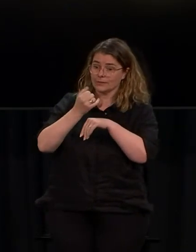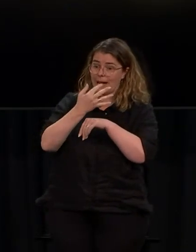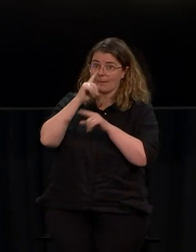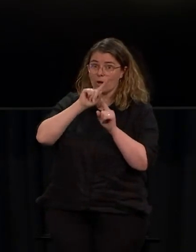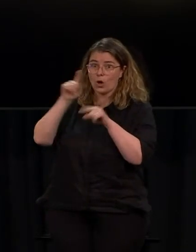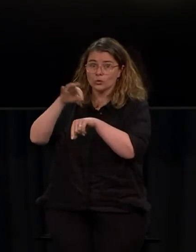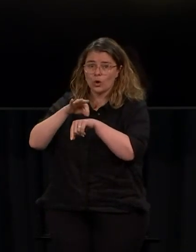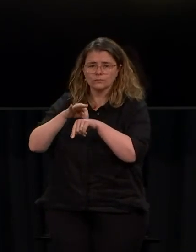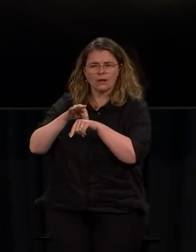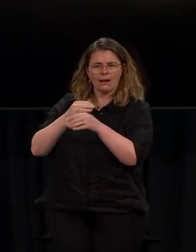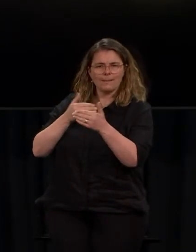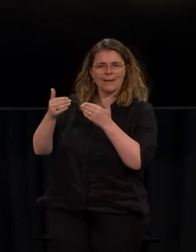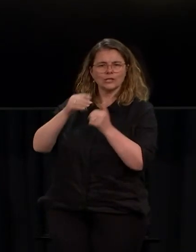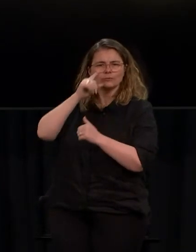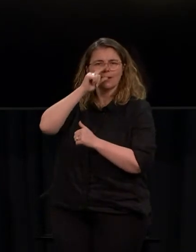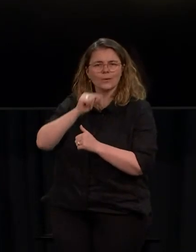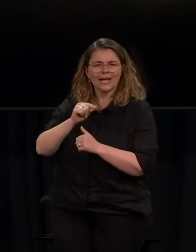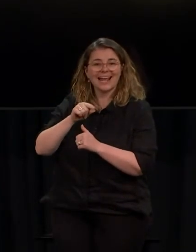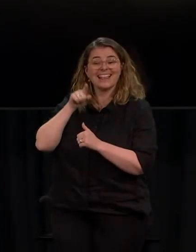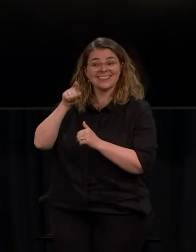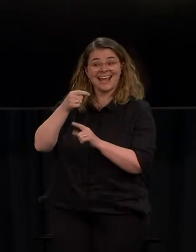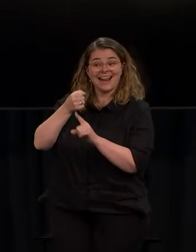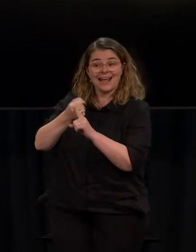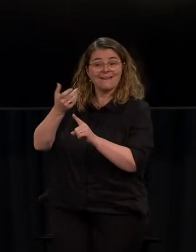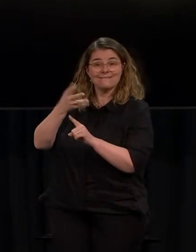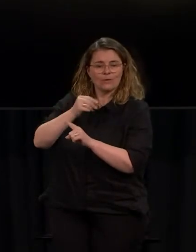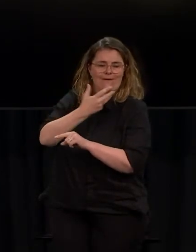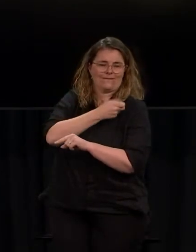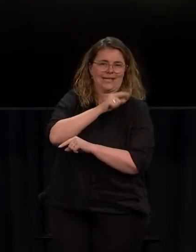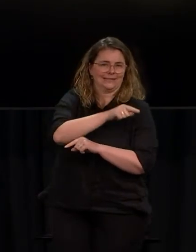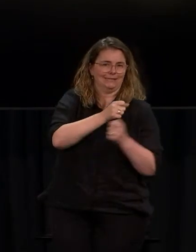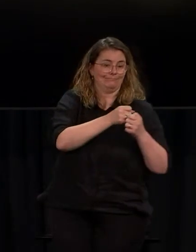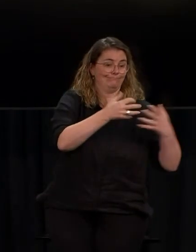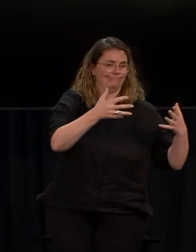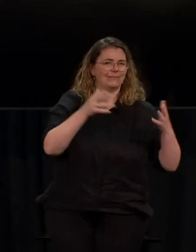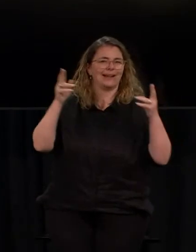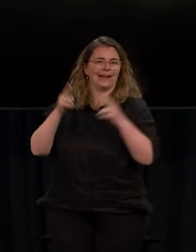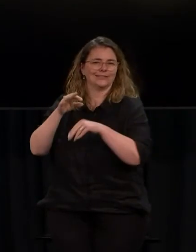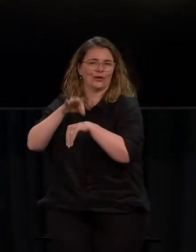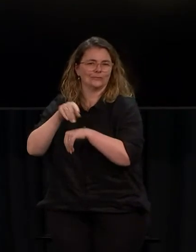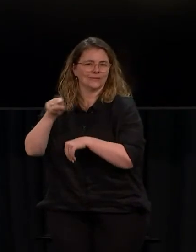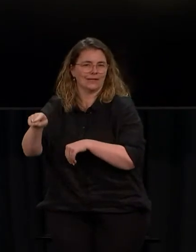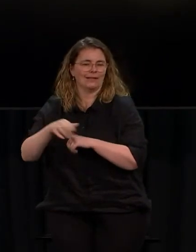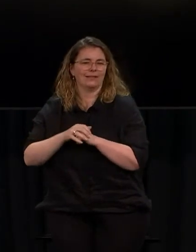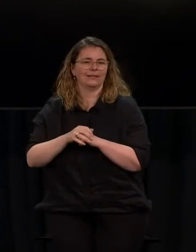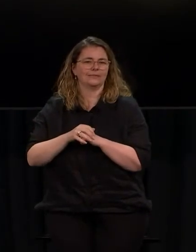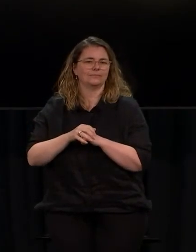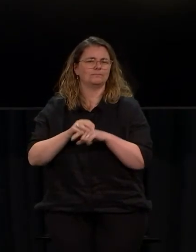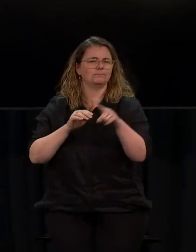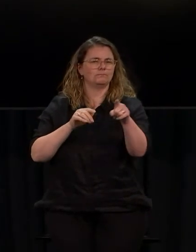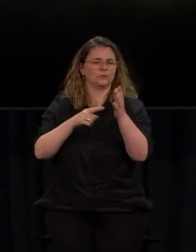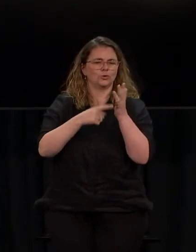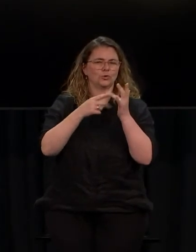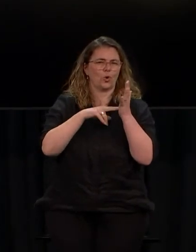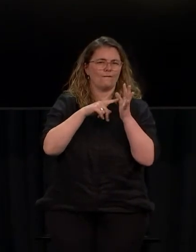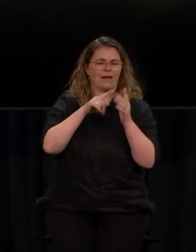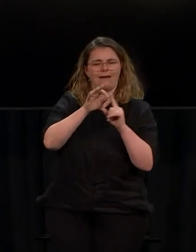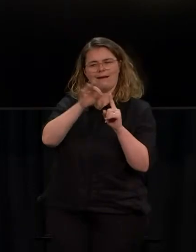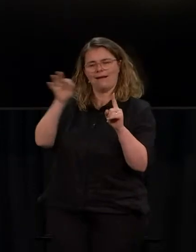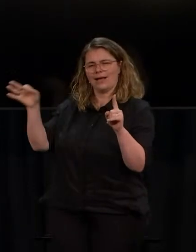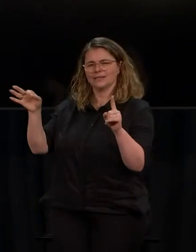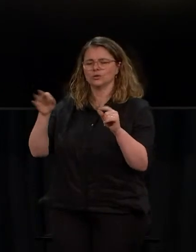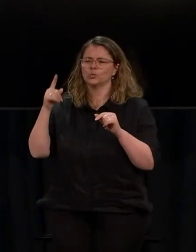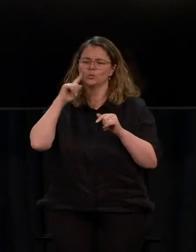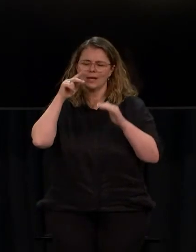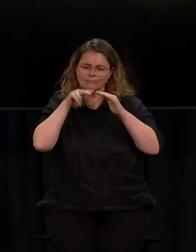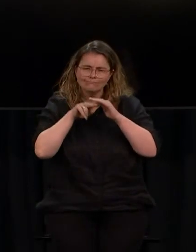hospitalisations, and that is absolutely the impact that vaccines is having on this outbreak. Slide showing the projected case numbers for the